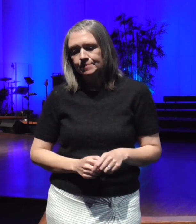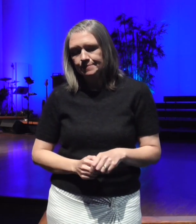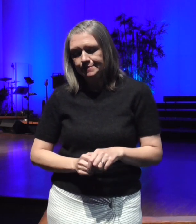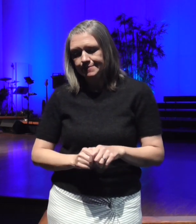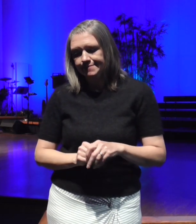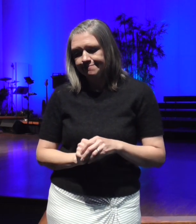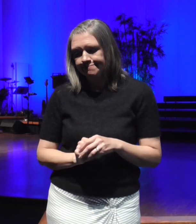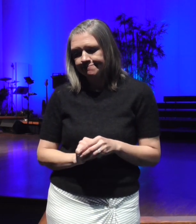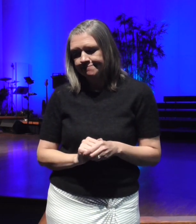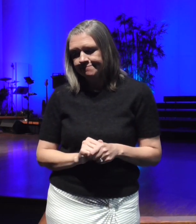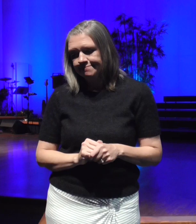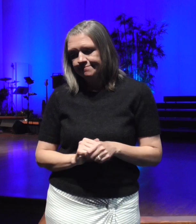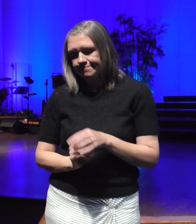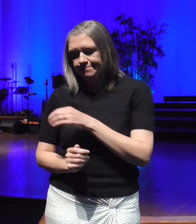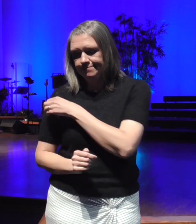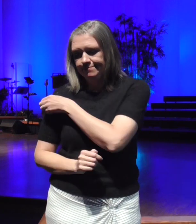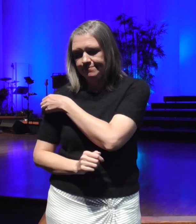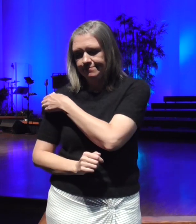along.